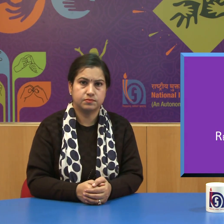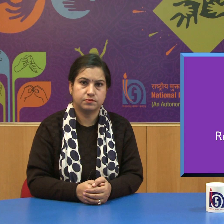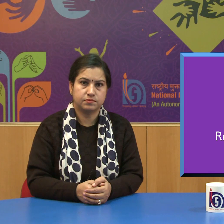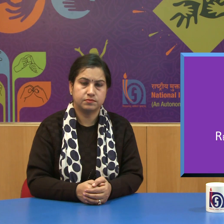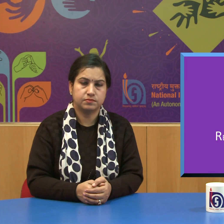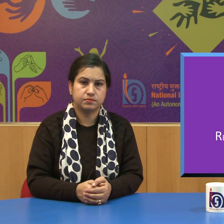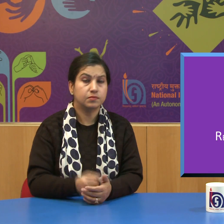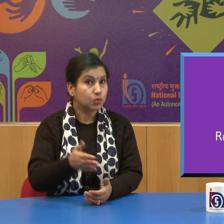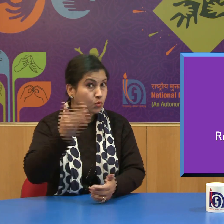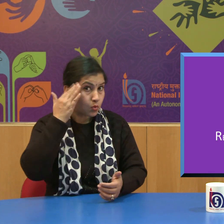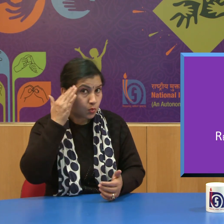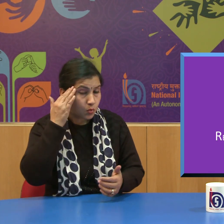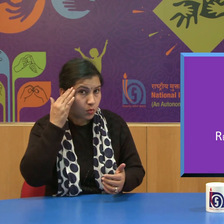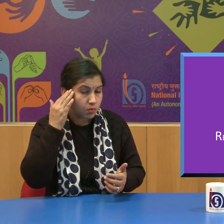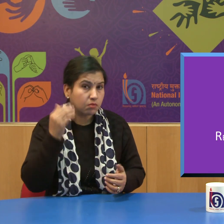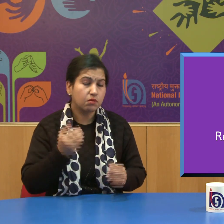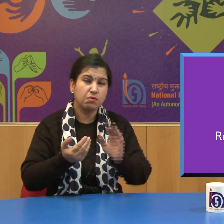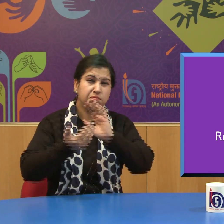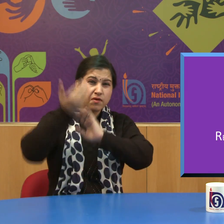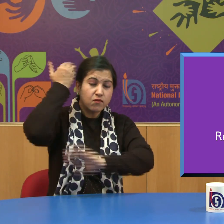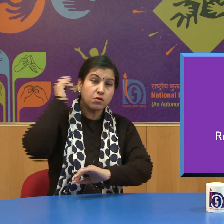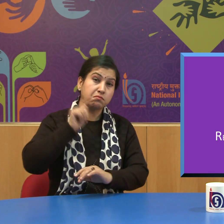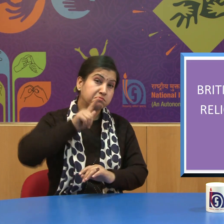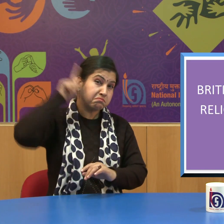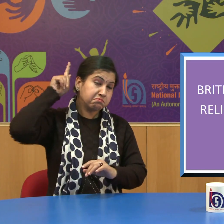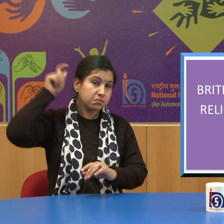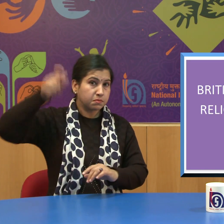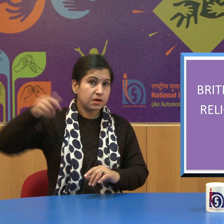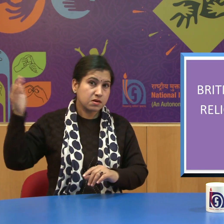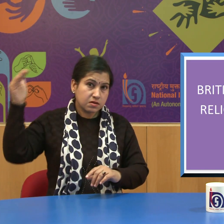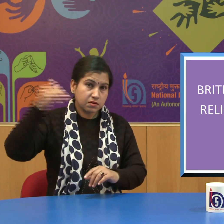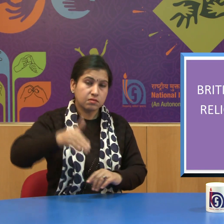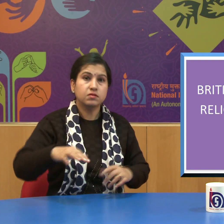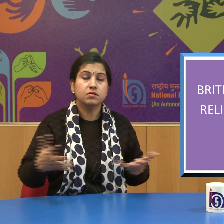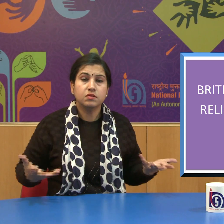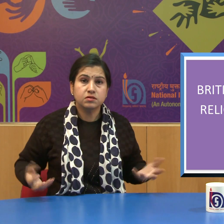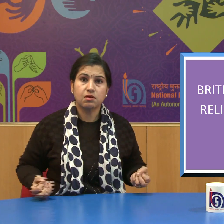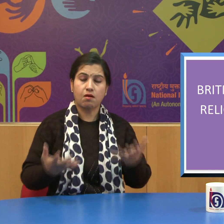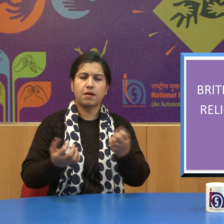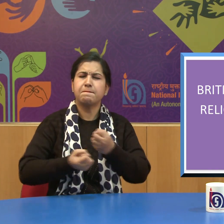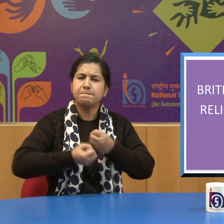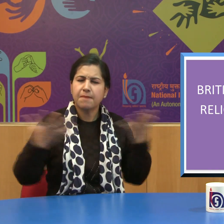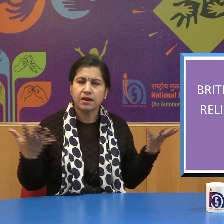You know, the British started many social and religious